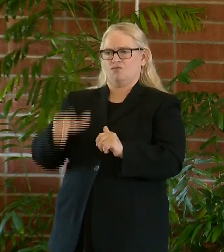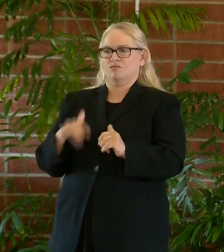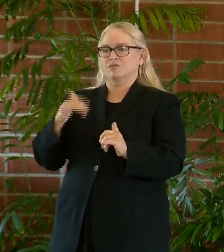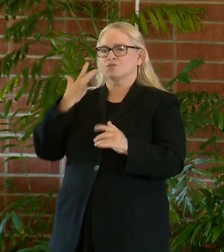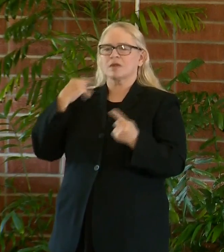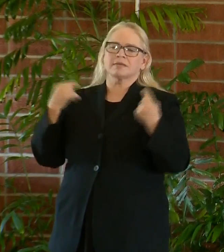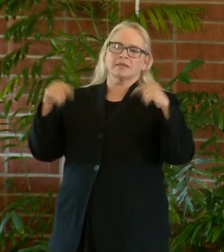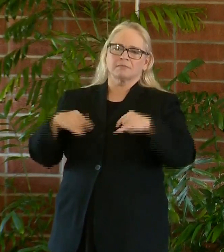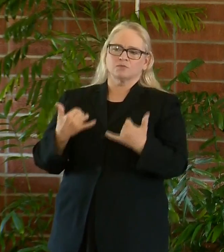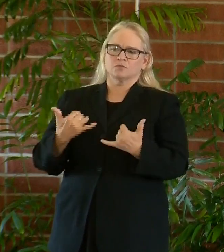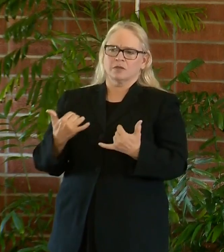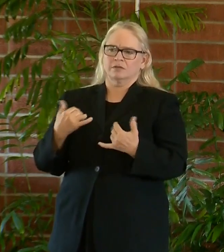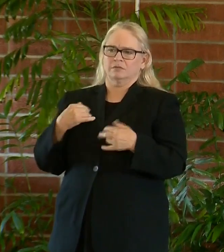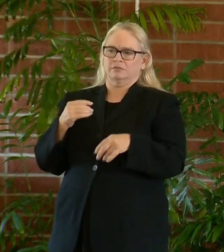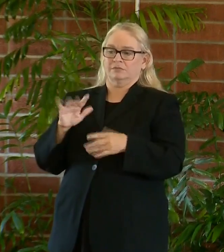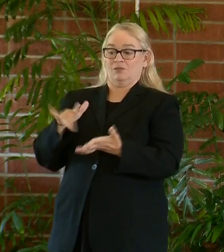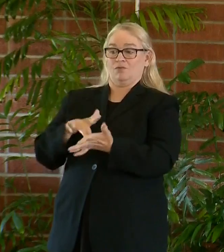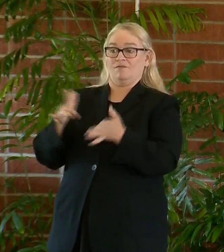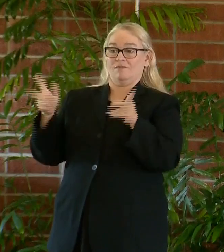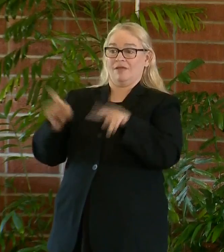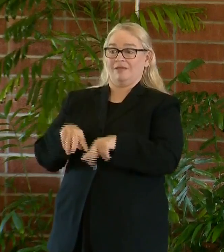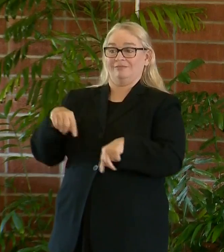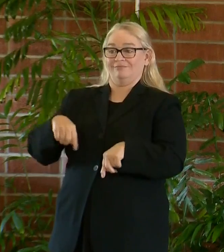out. We are seeing